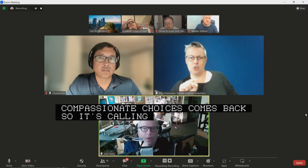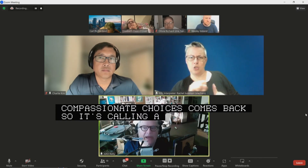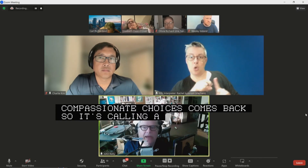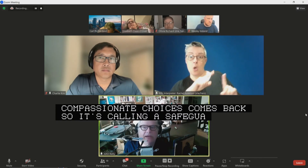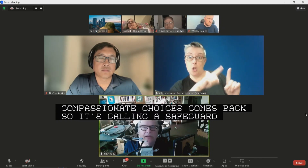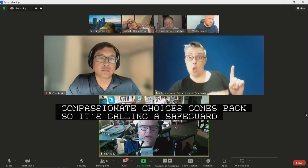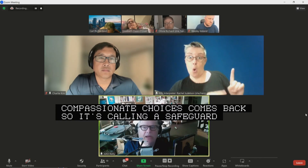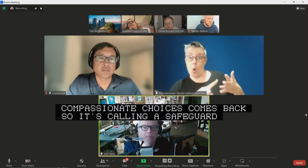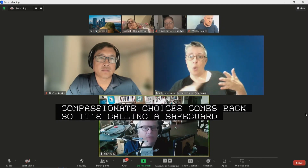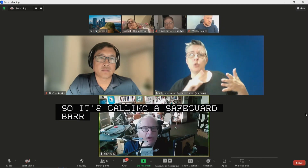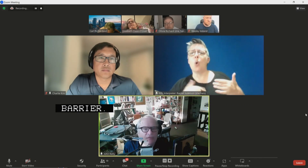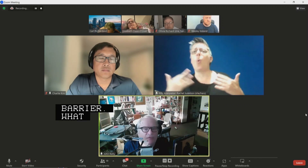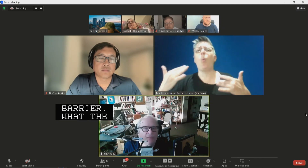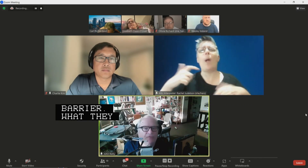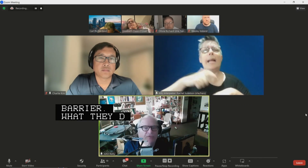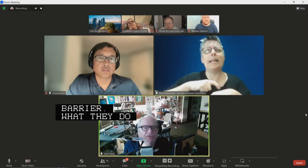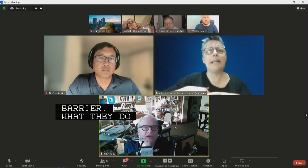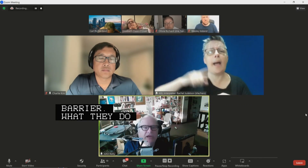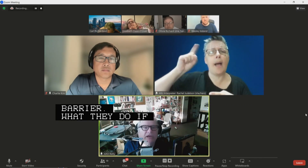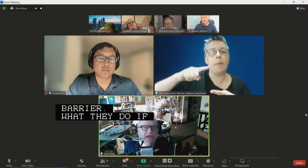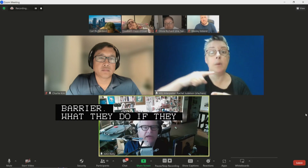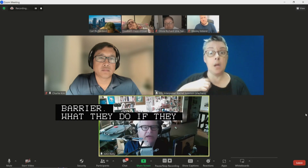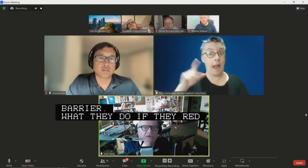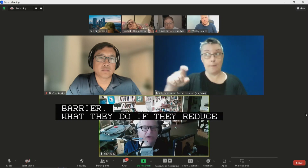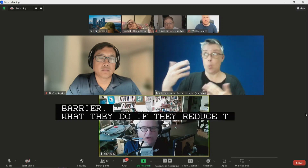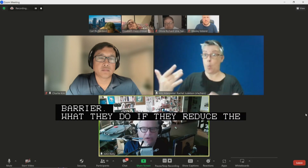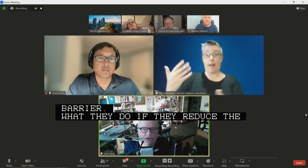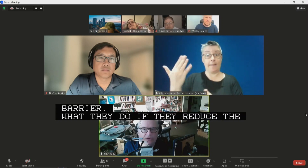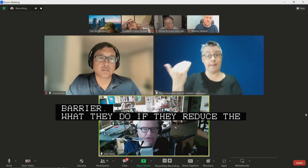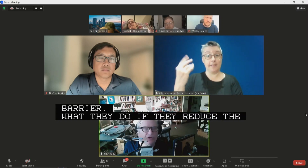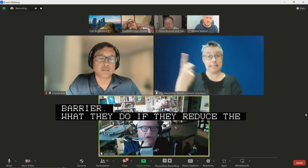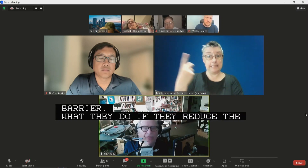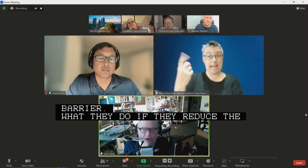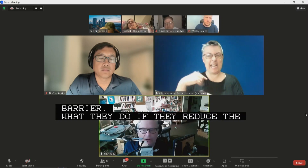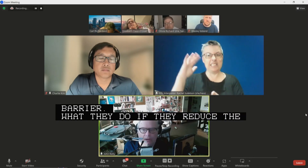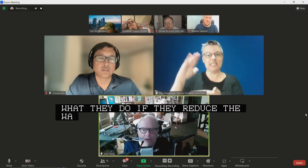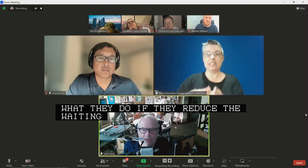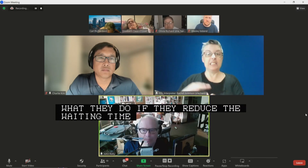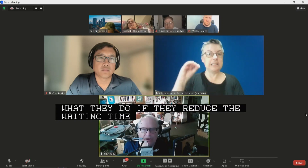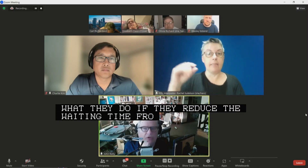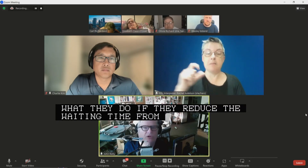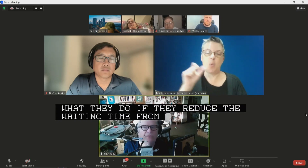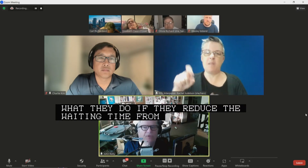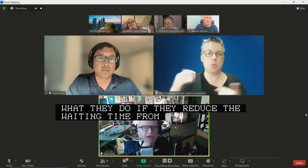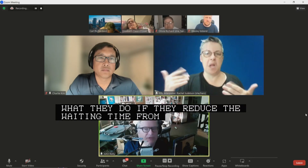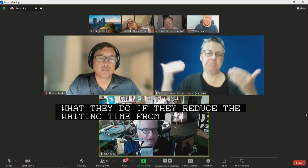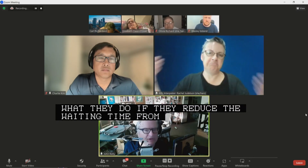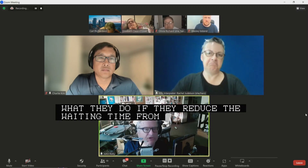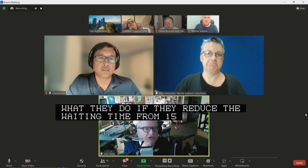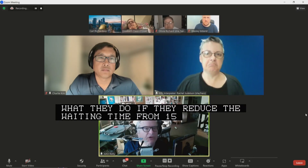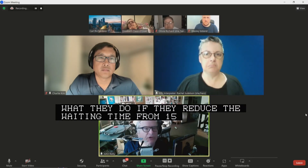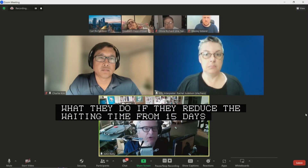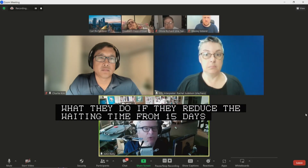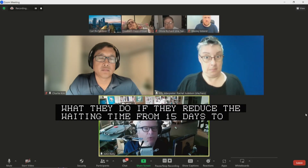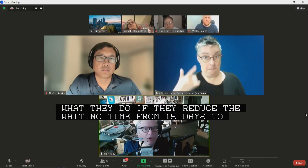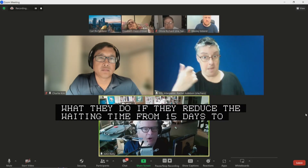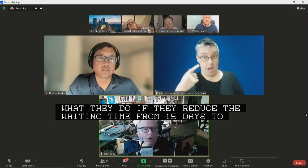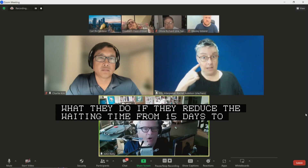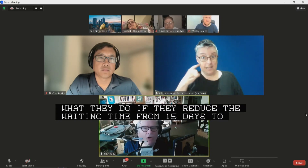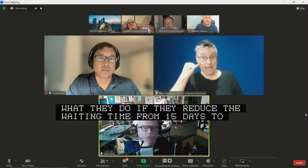the waiting time from 15 days to nothing, because if they consider